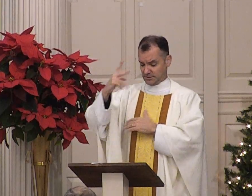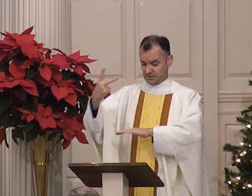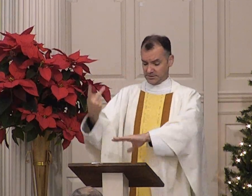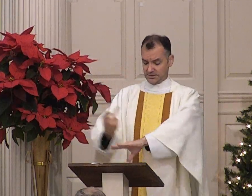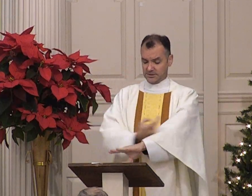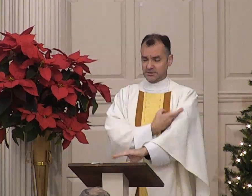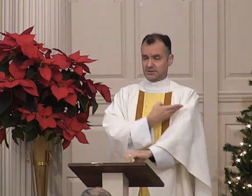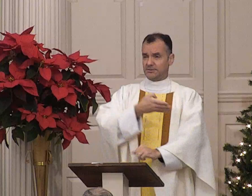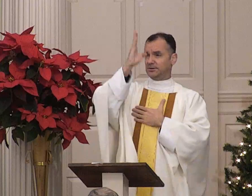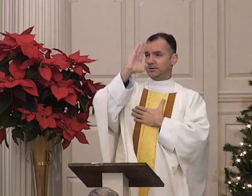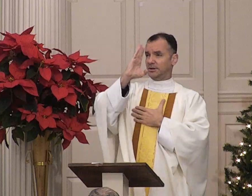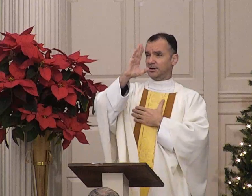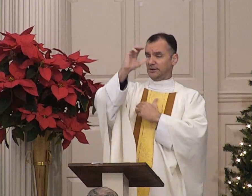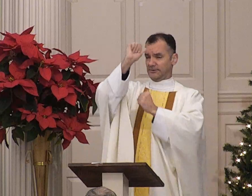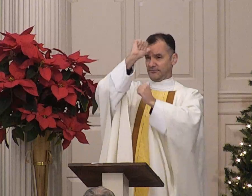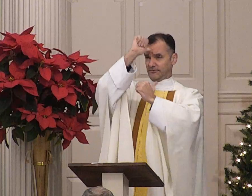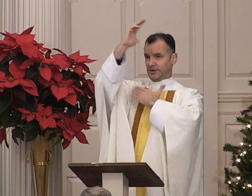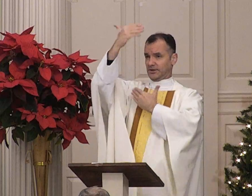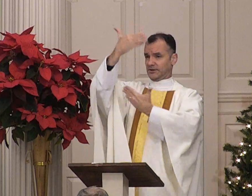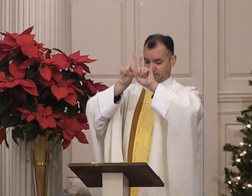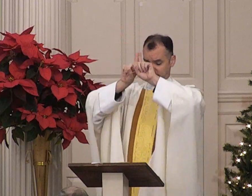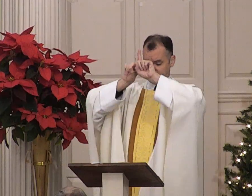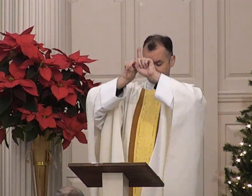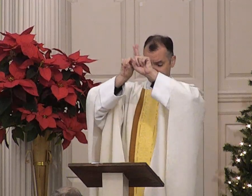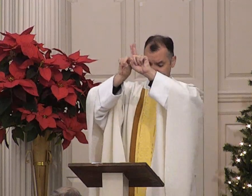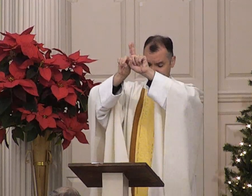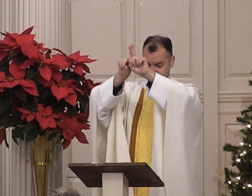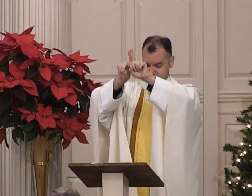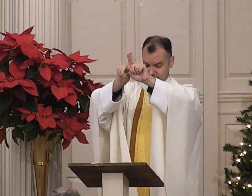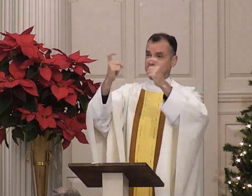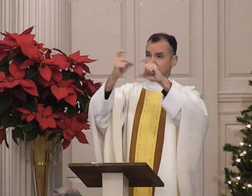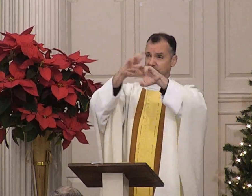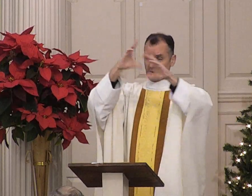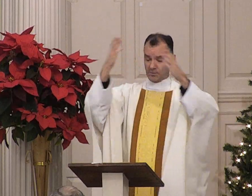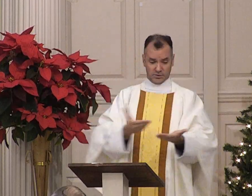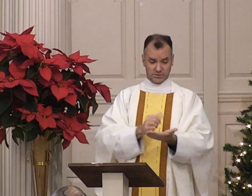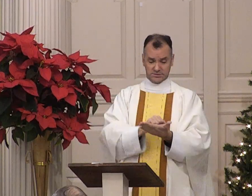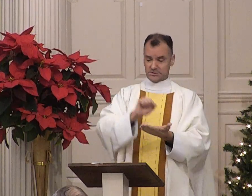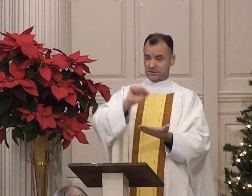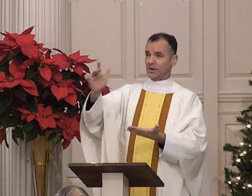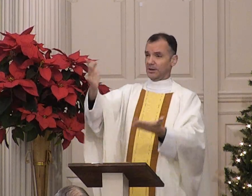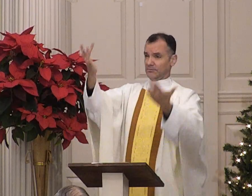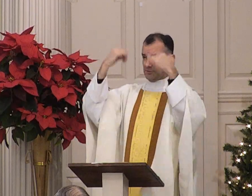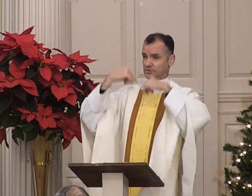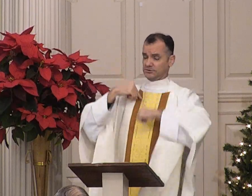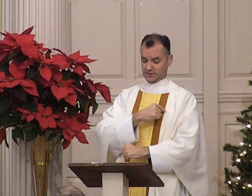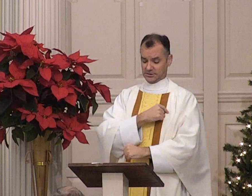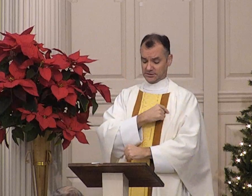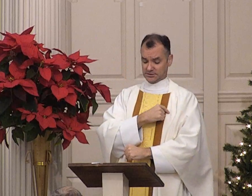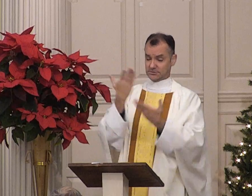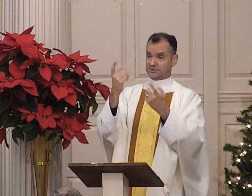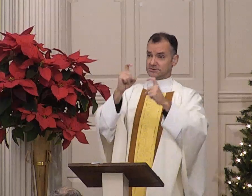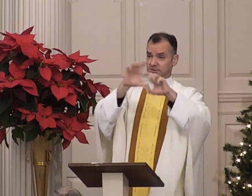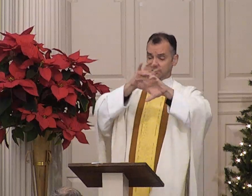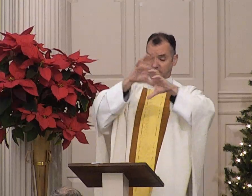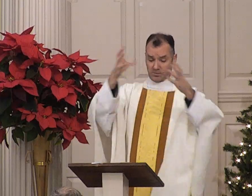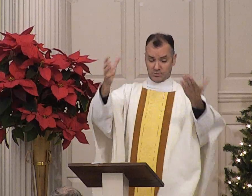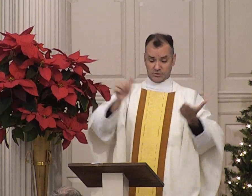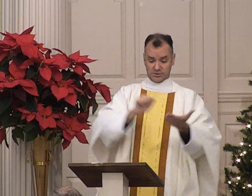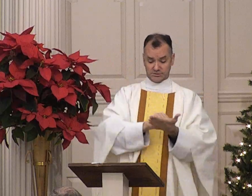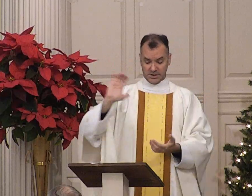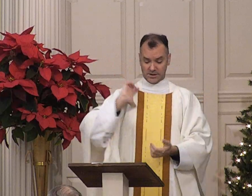away the sins of the world, receive our prayer. You are seated at the right hand of the Father, have mercy on